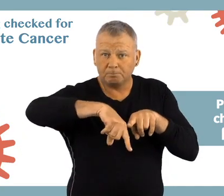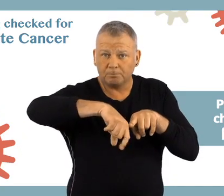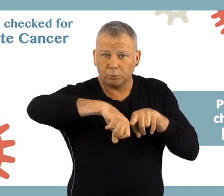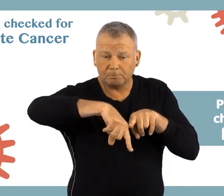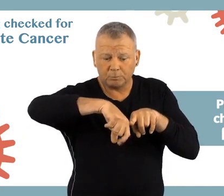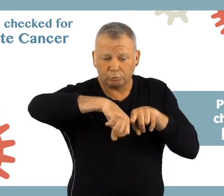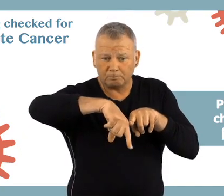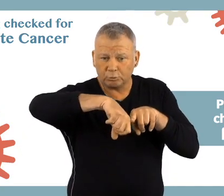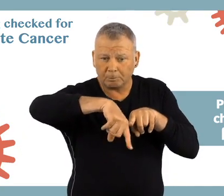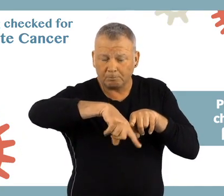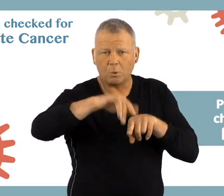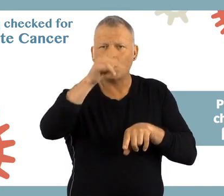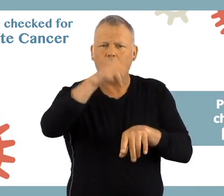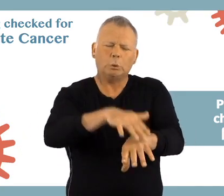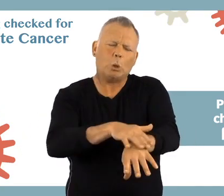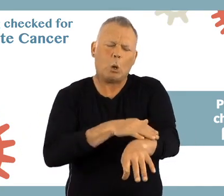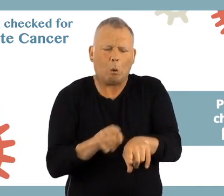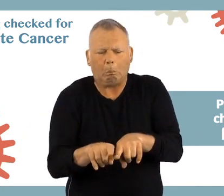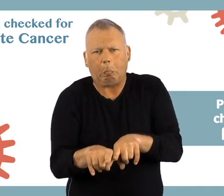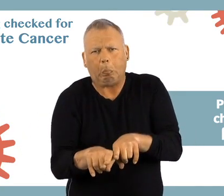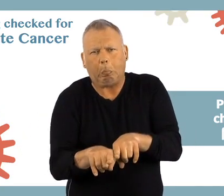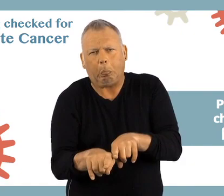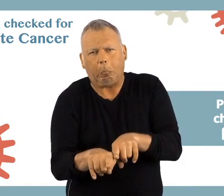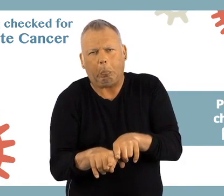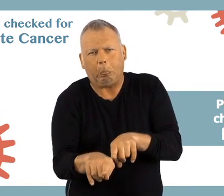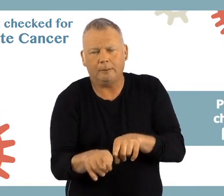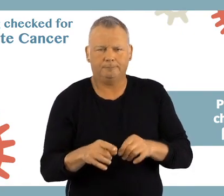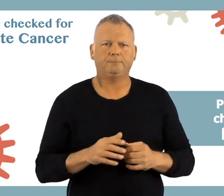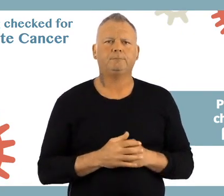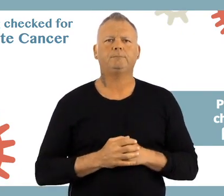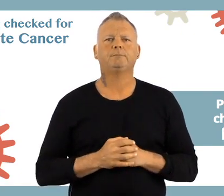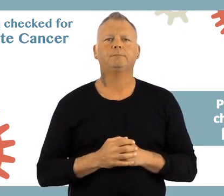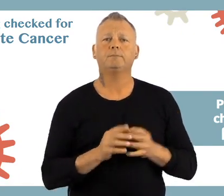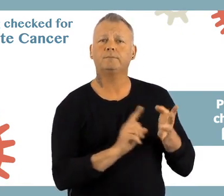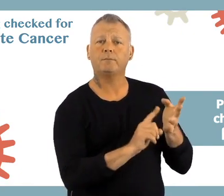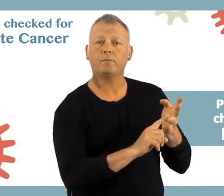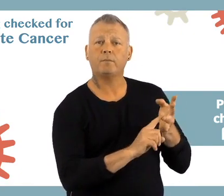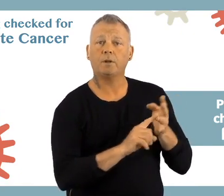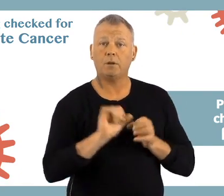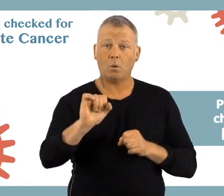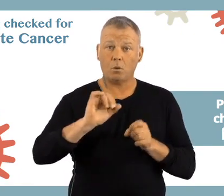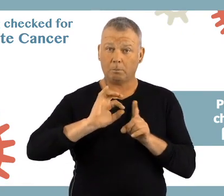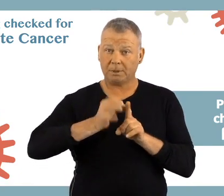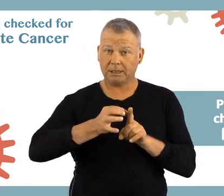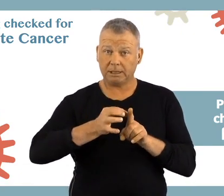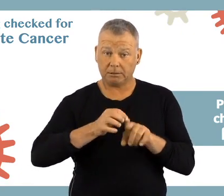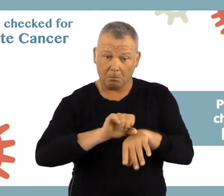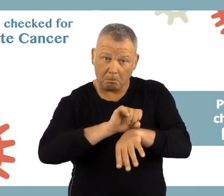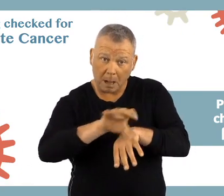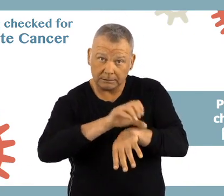Do you have poor urine flow or dribbling? Do you often get up at night to pee?